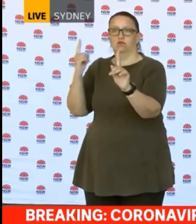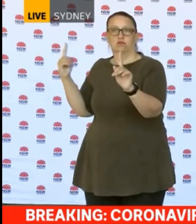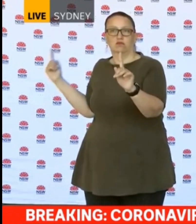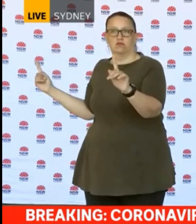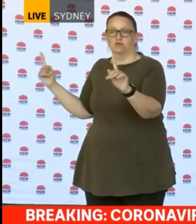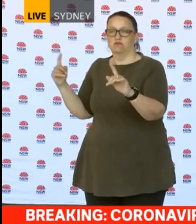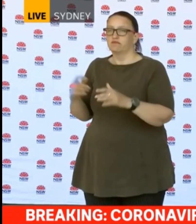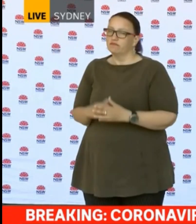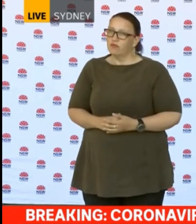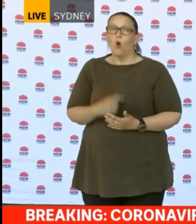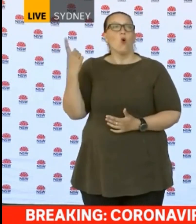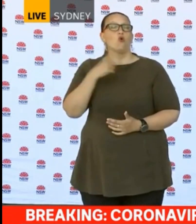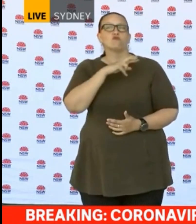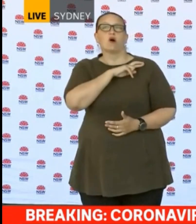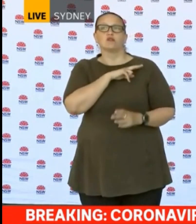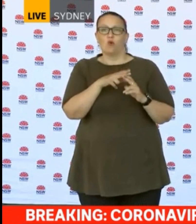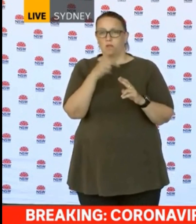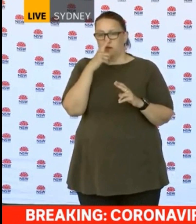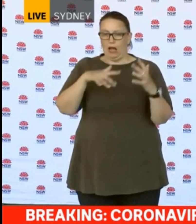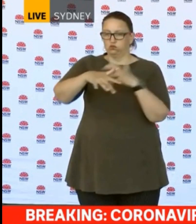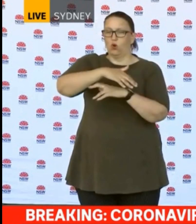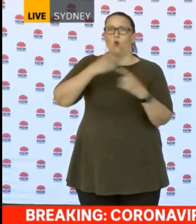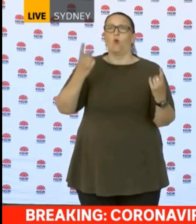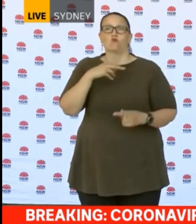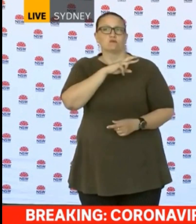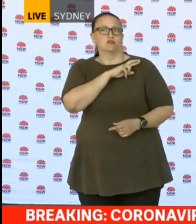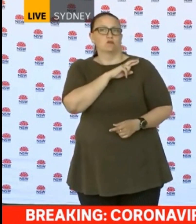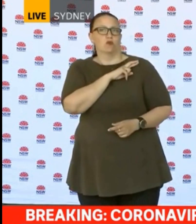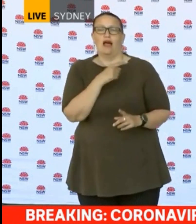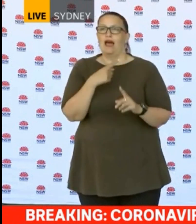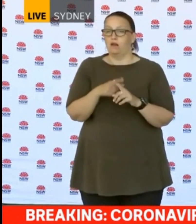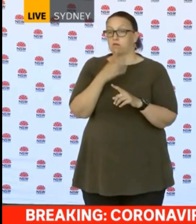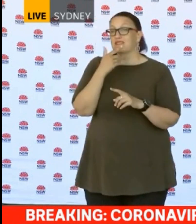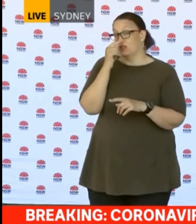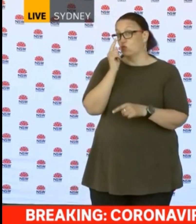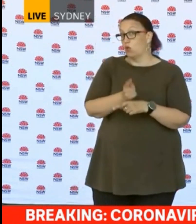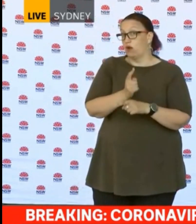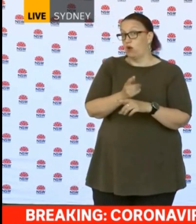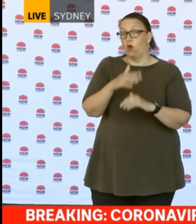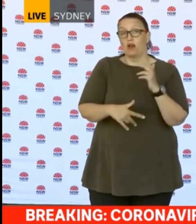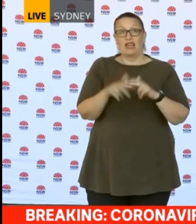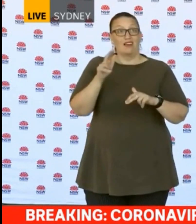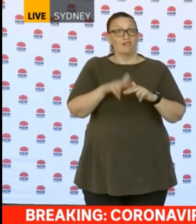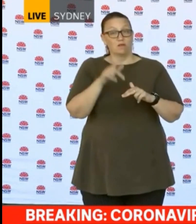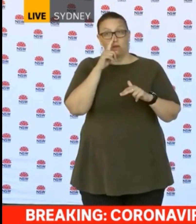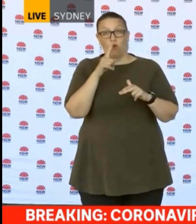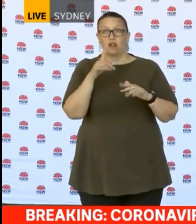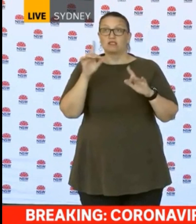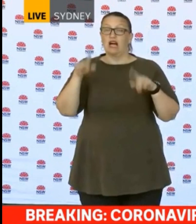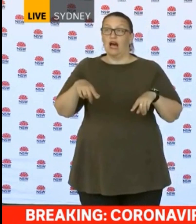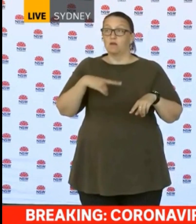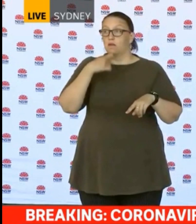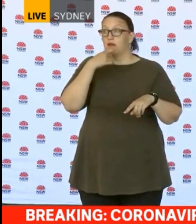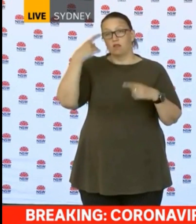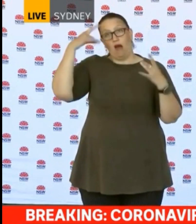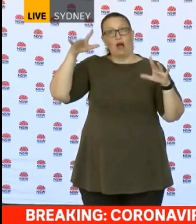for a venue if there are crowds gathering outside for ensuring social distancing, and comment on whether or not people are letting their